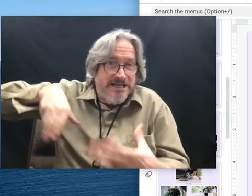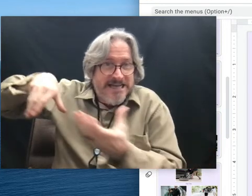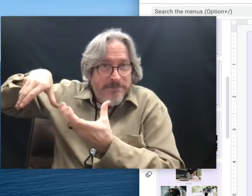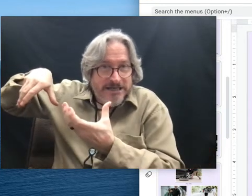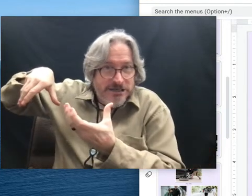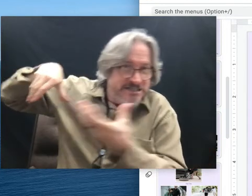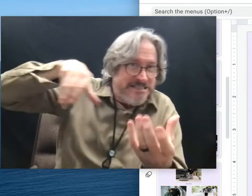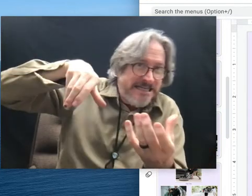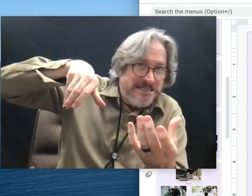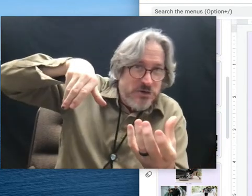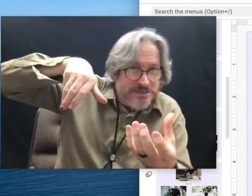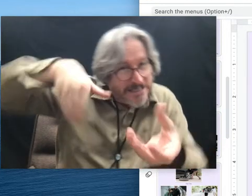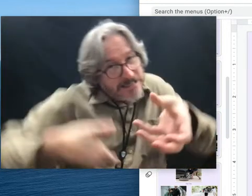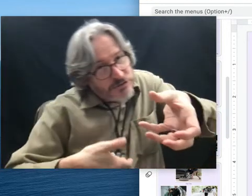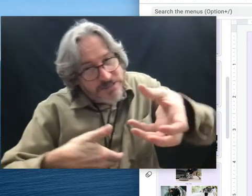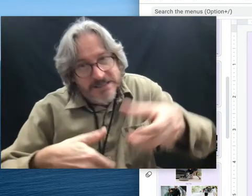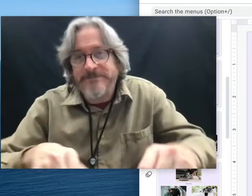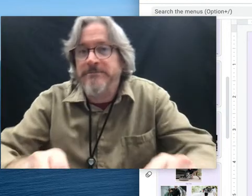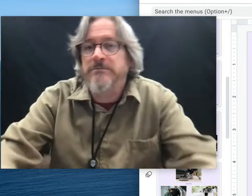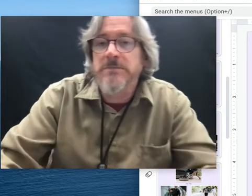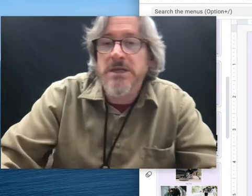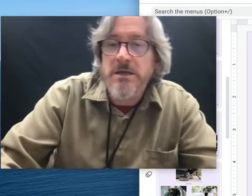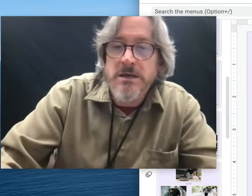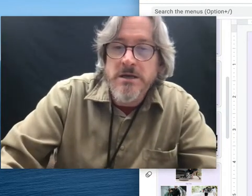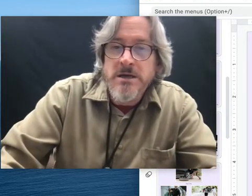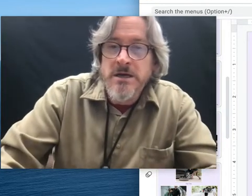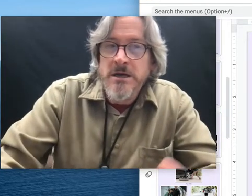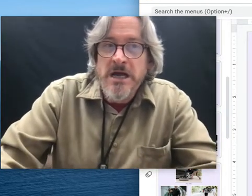I could take my dog and just stick his nose in and twist it.